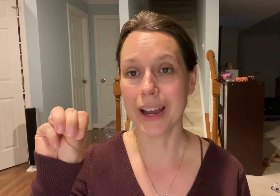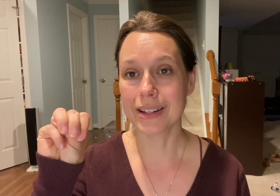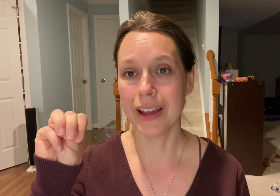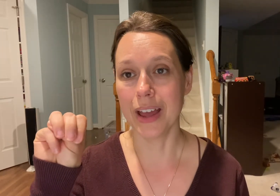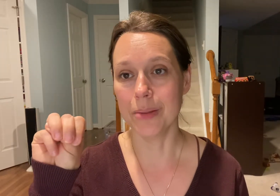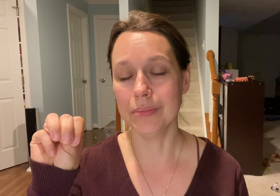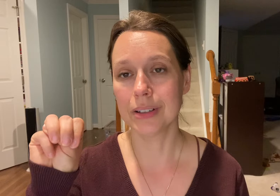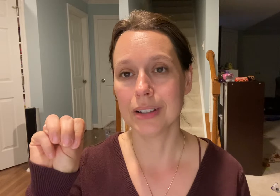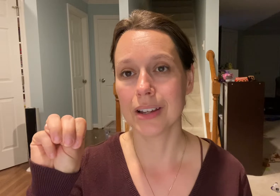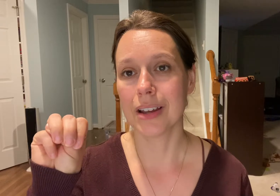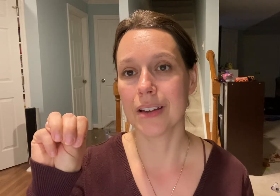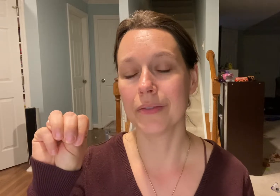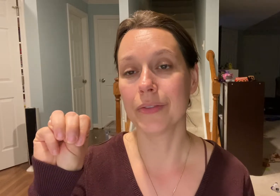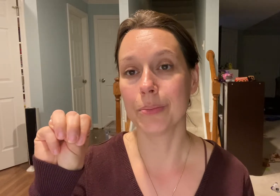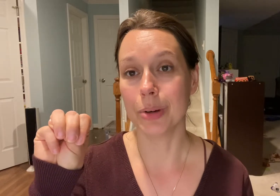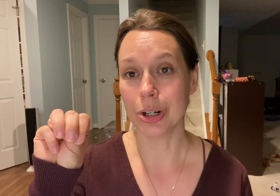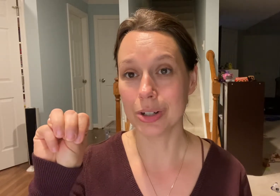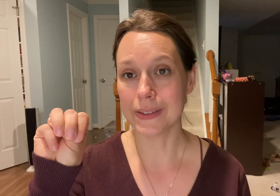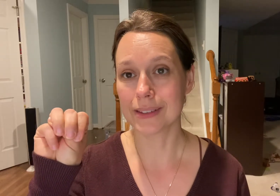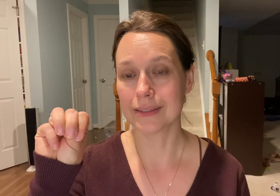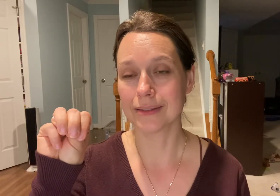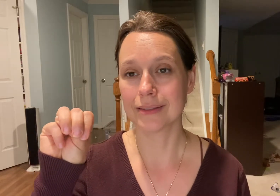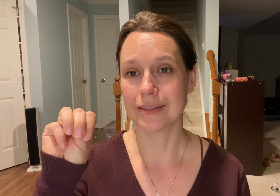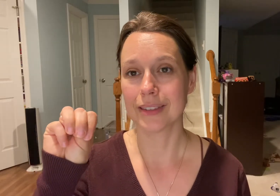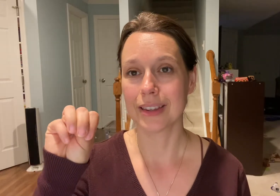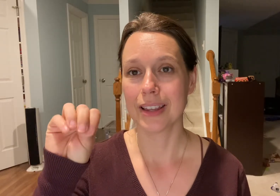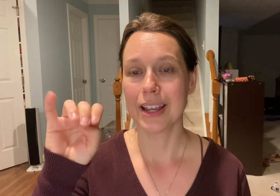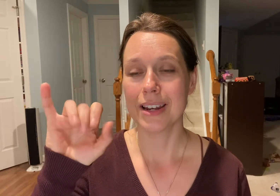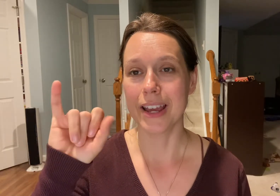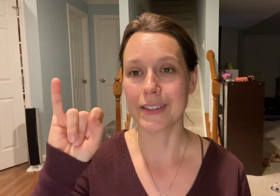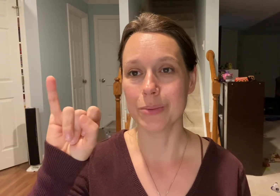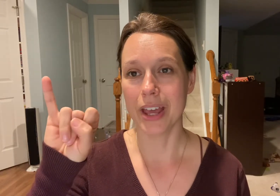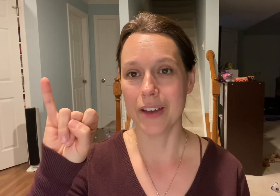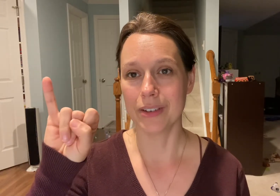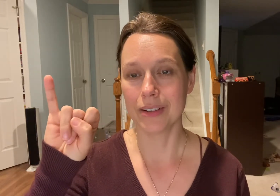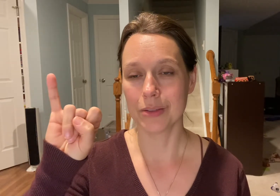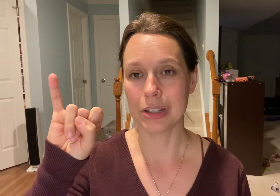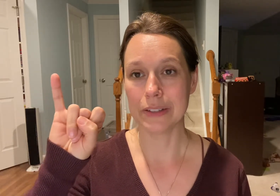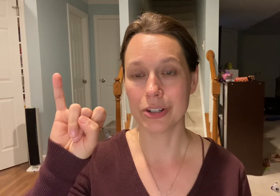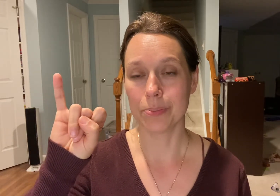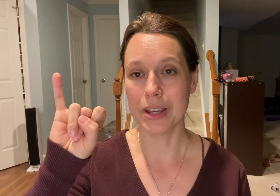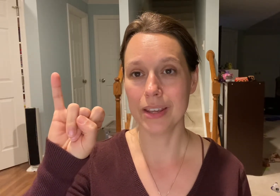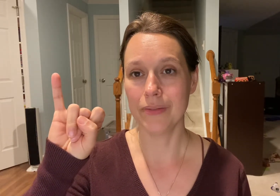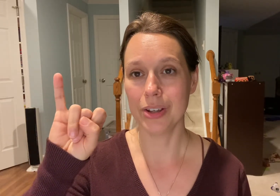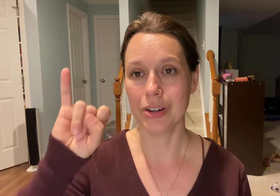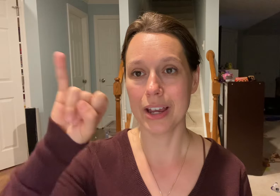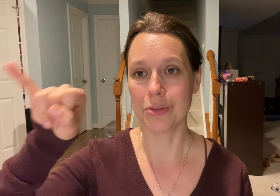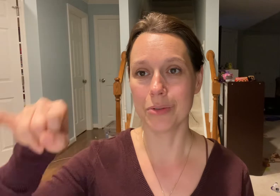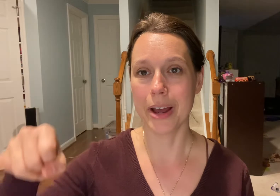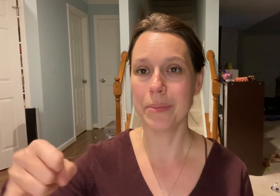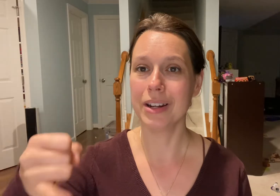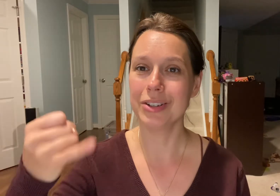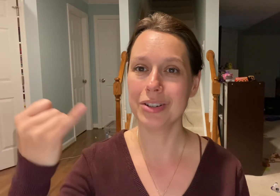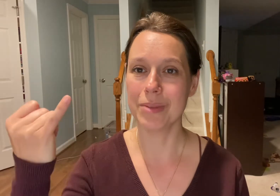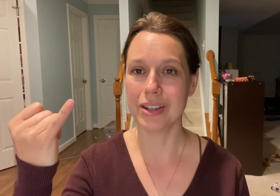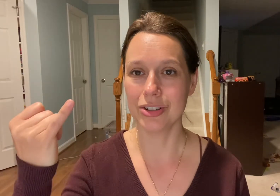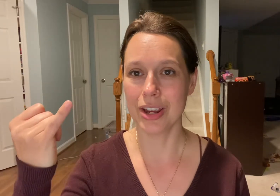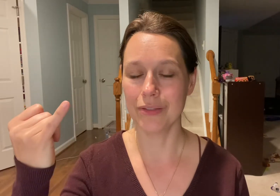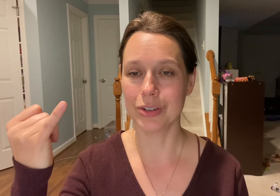to M for Mars. Next, we're gonna lift our pinky finger and wrap it under to make a J for